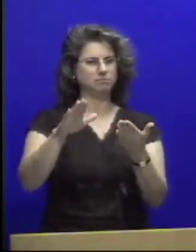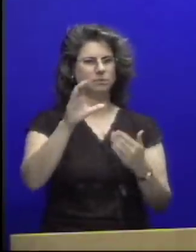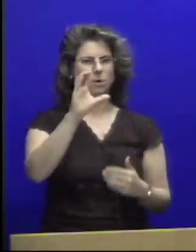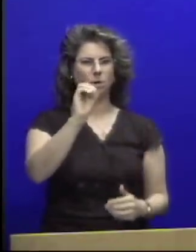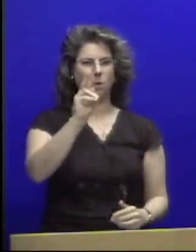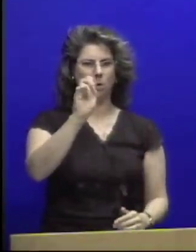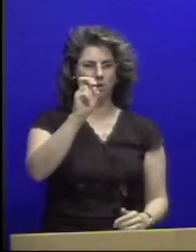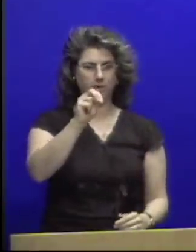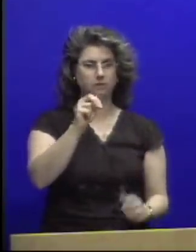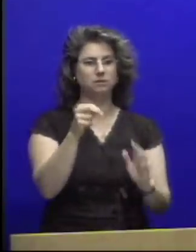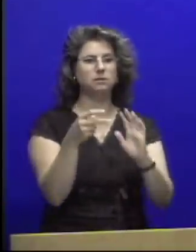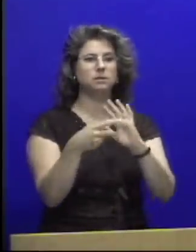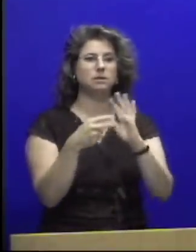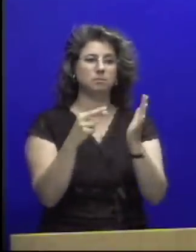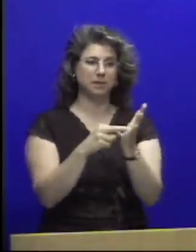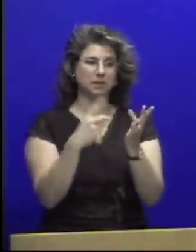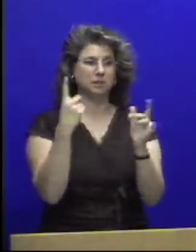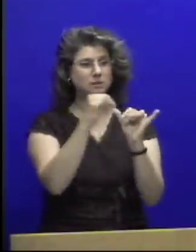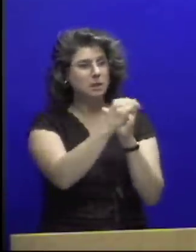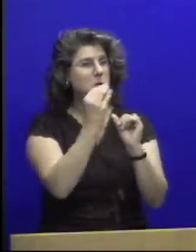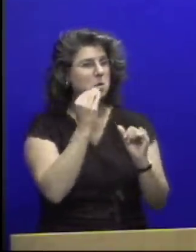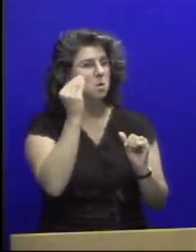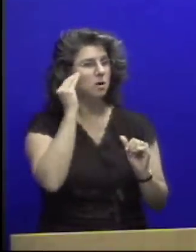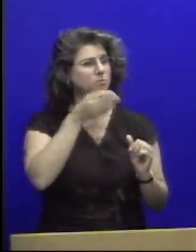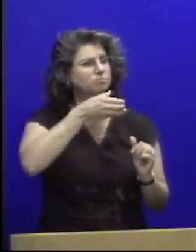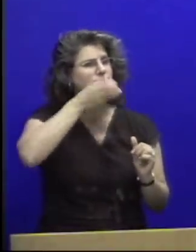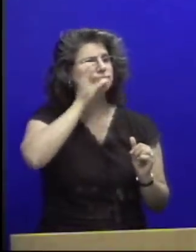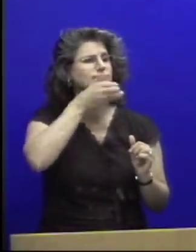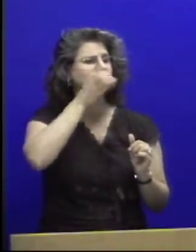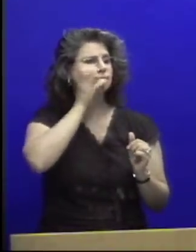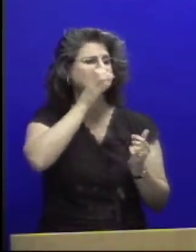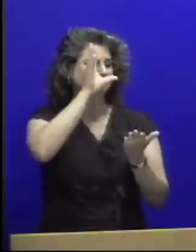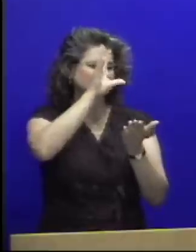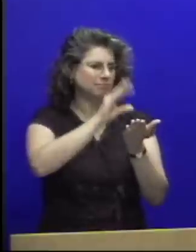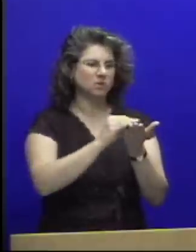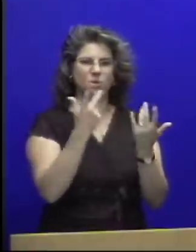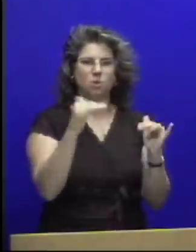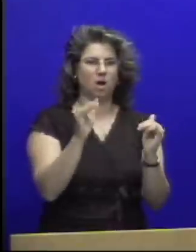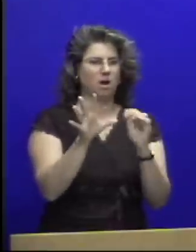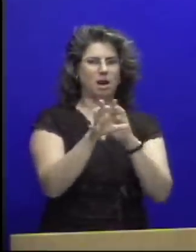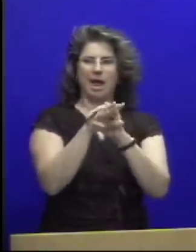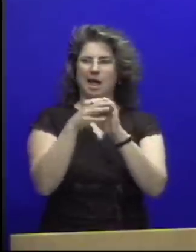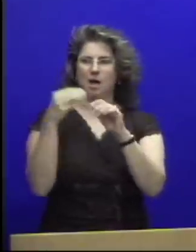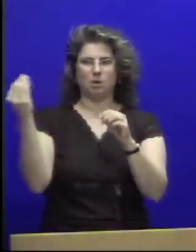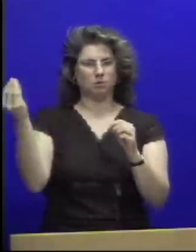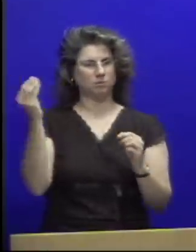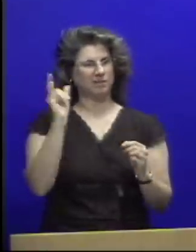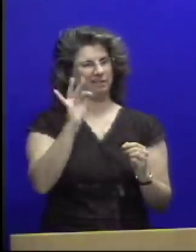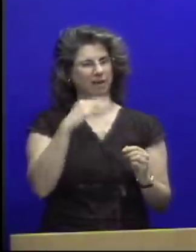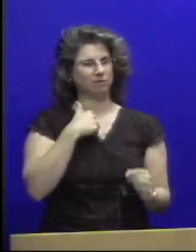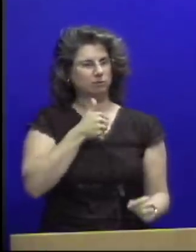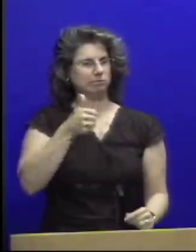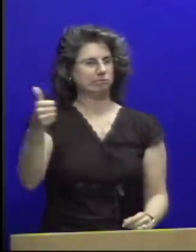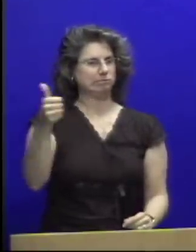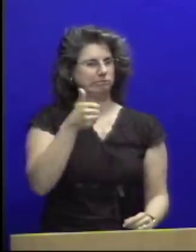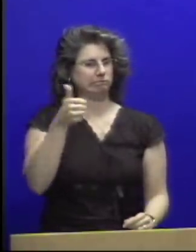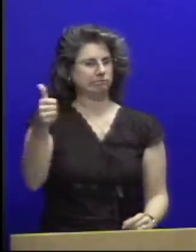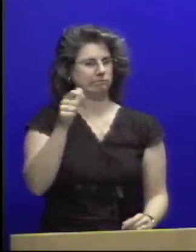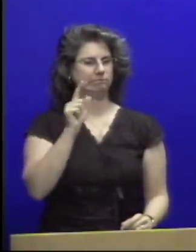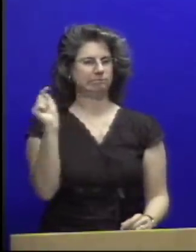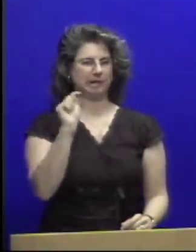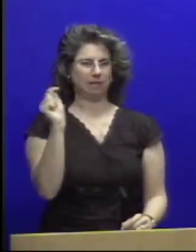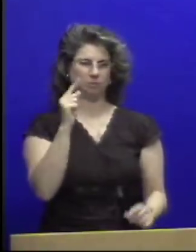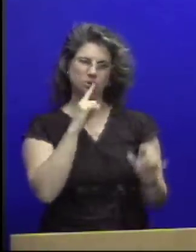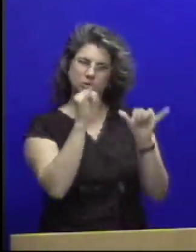to plan to be home for that entire time, because you don't want to be out when you're going to have to go to the bathroom